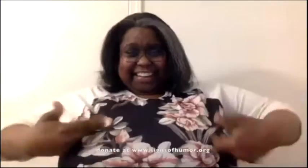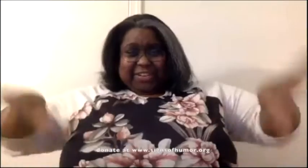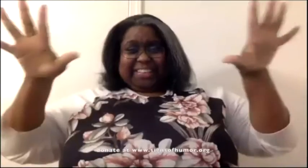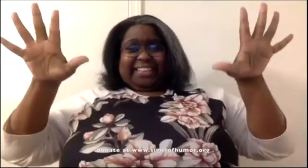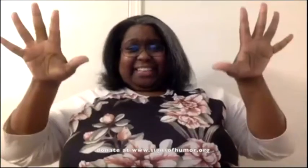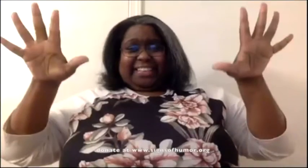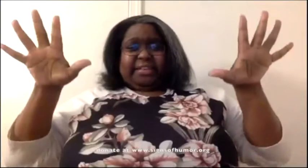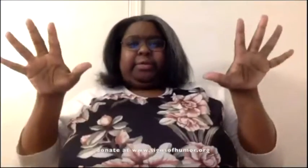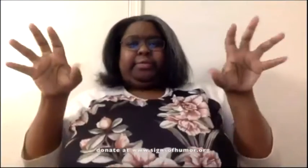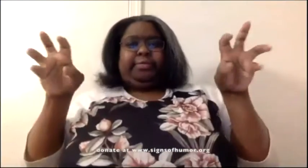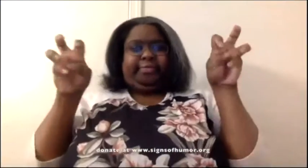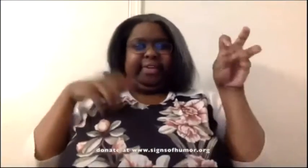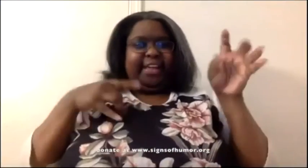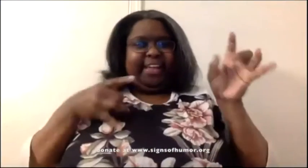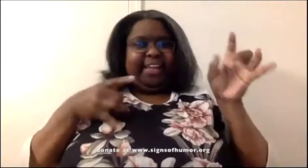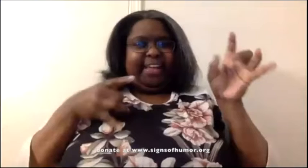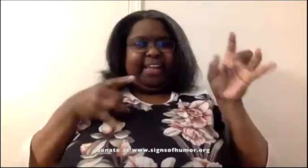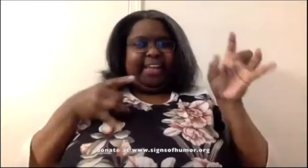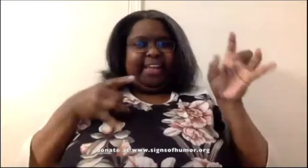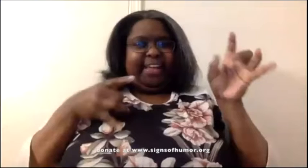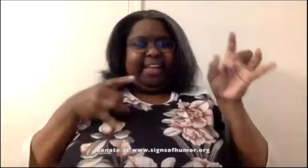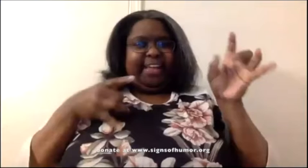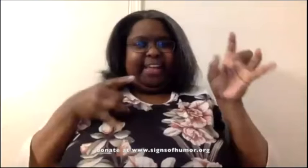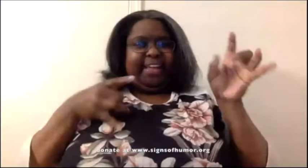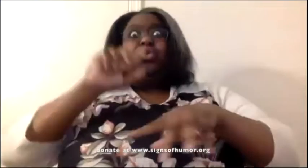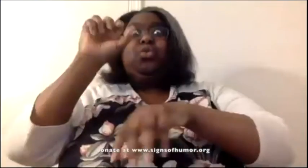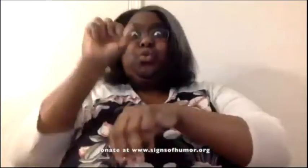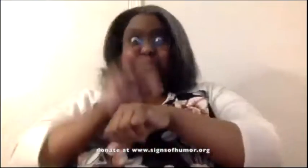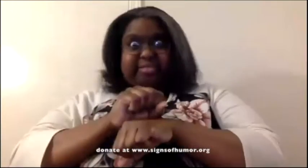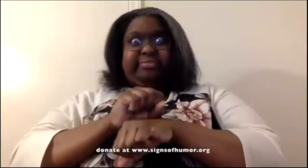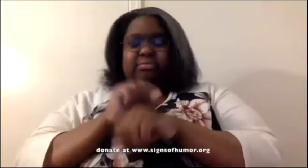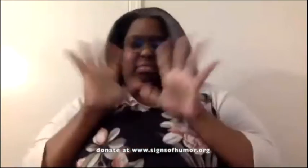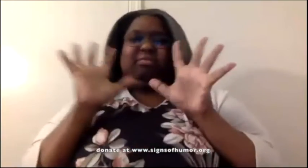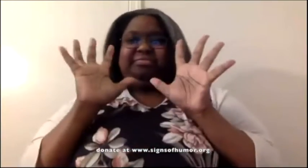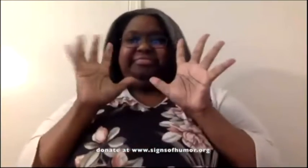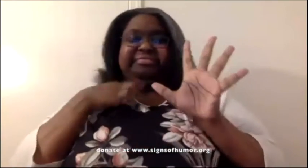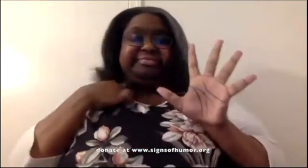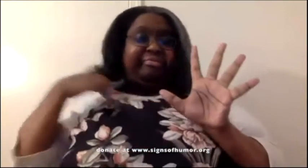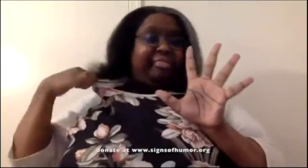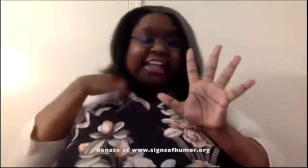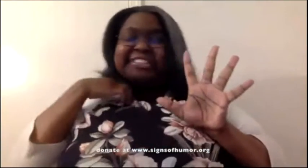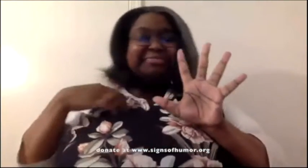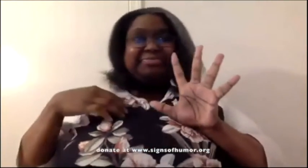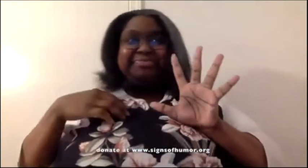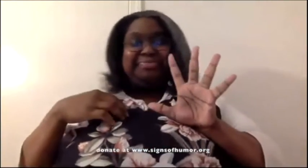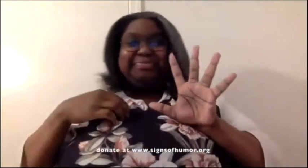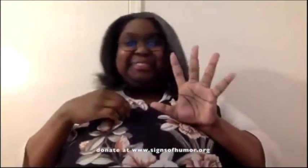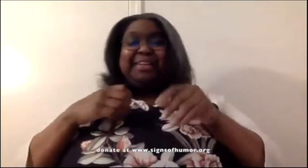and look real nice. But the only problem is I hate dresses. No kidding.